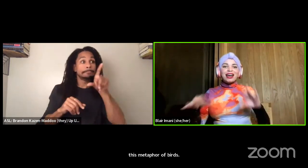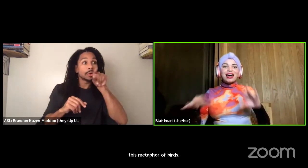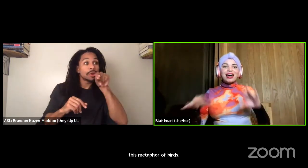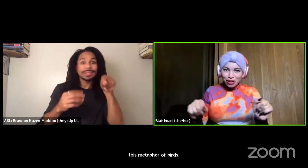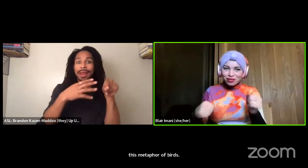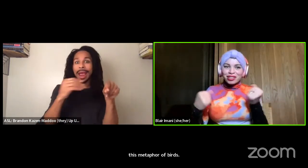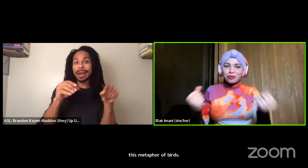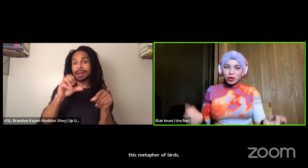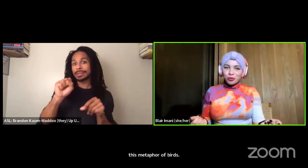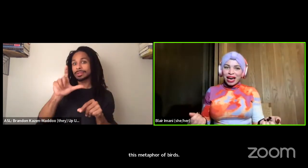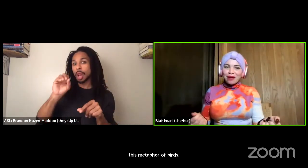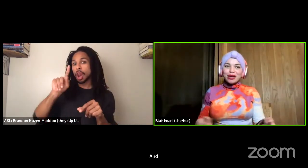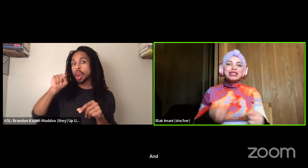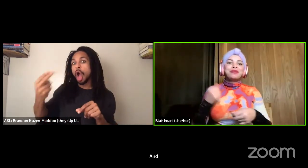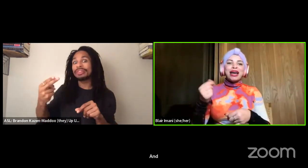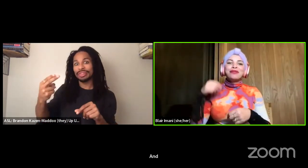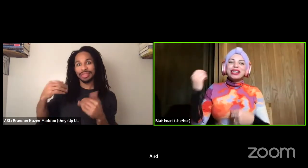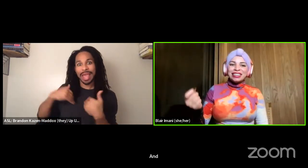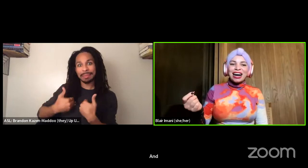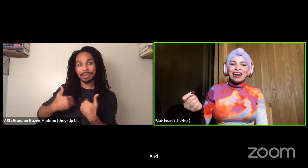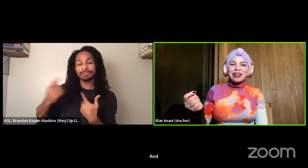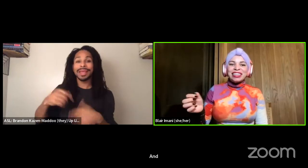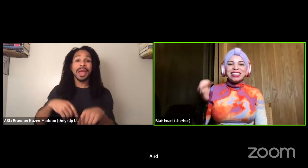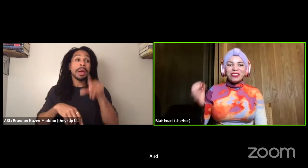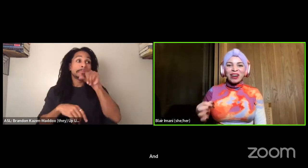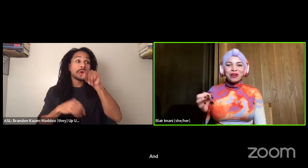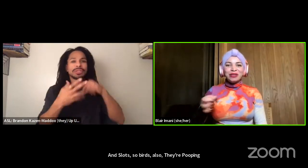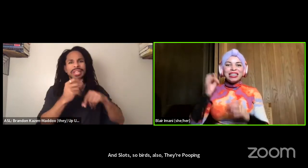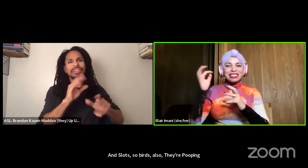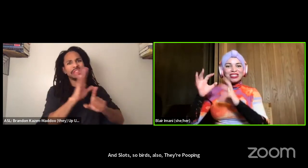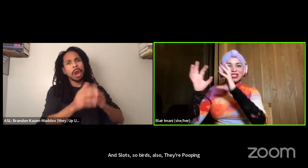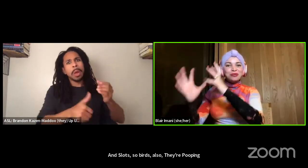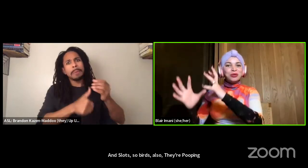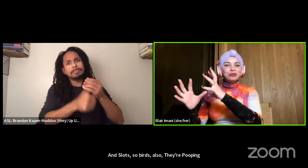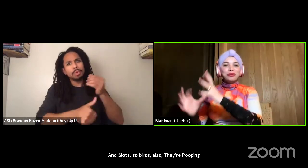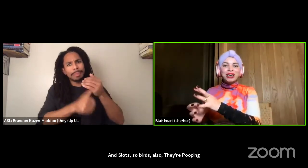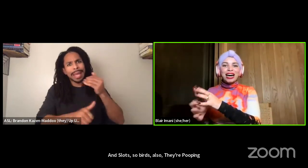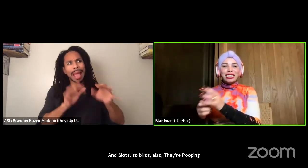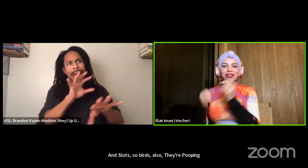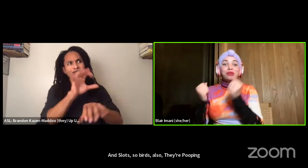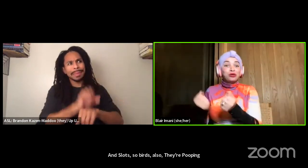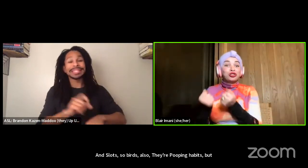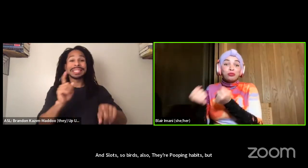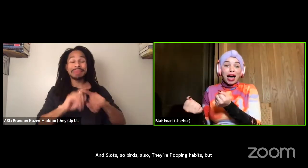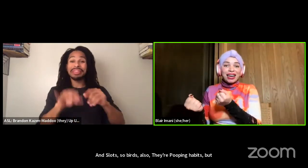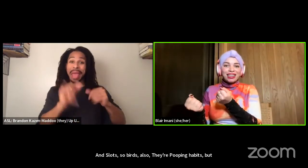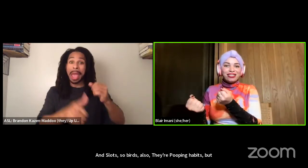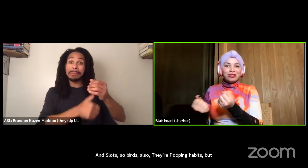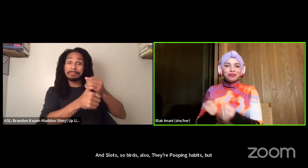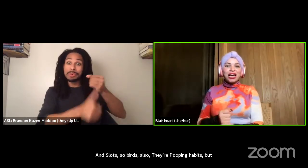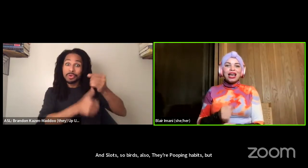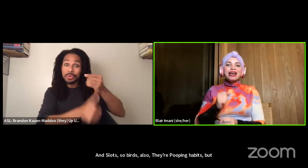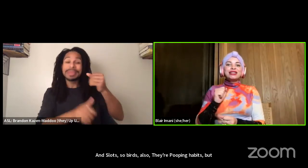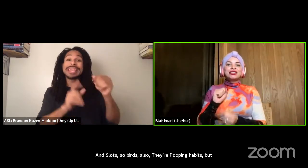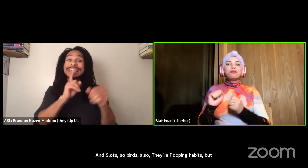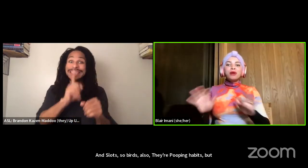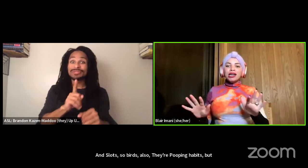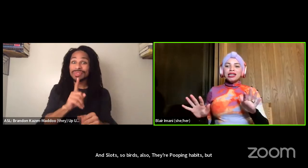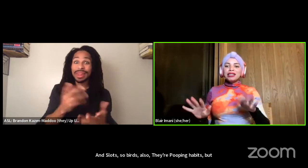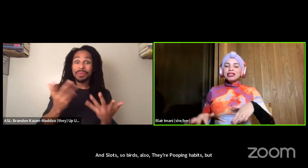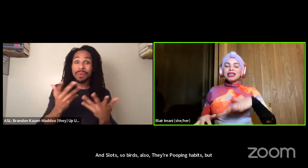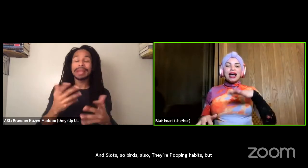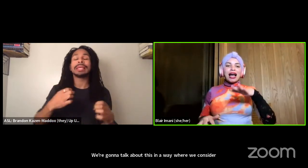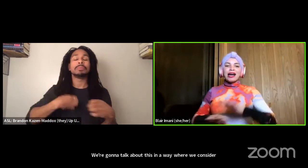birds, also their pooping habits, but we're going to talk about this in a way where we consider this poop to be kind of emotional baggage.